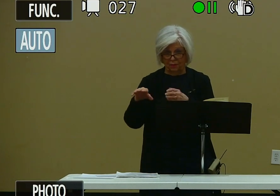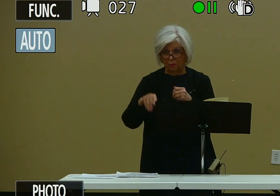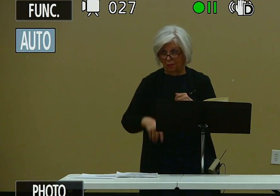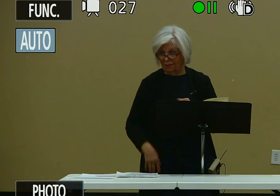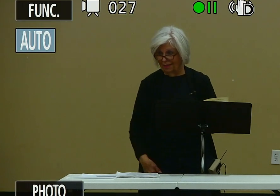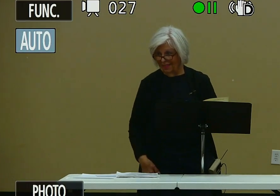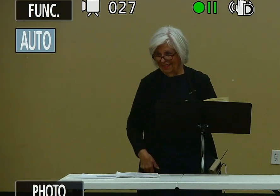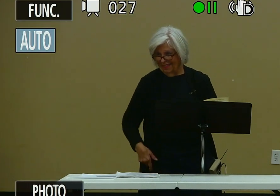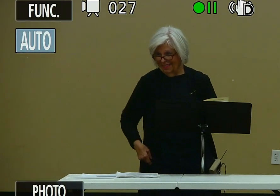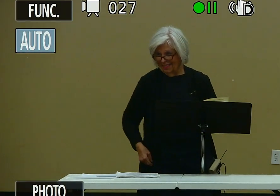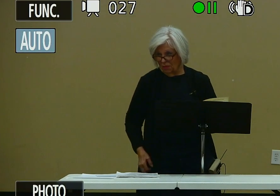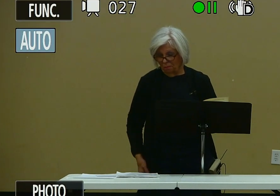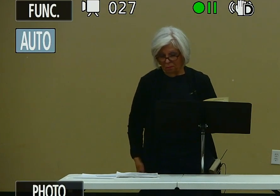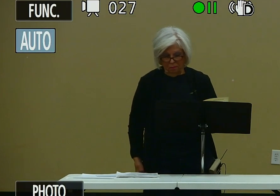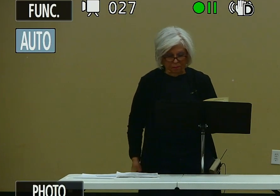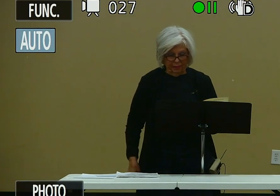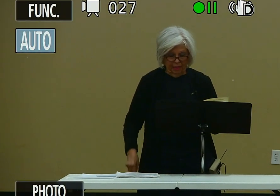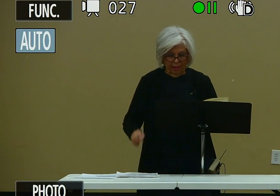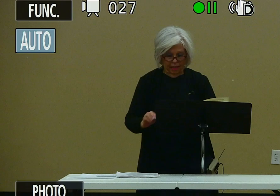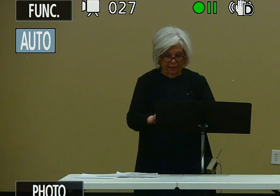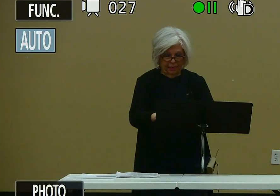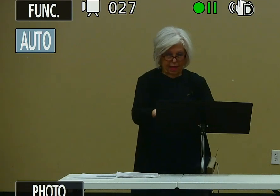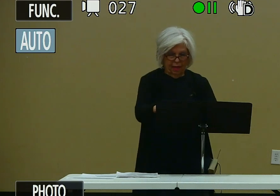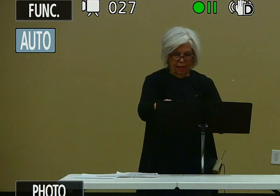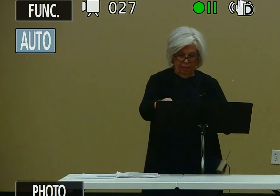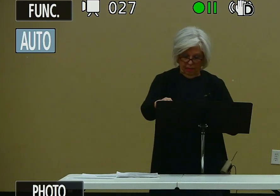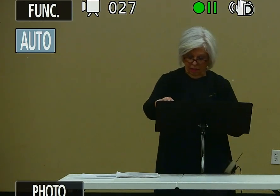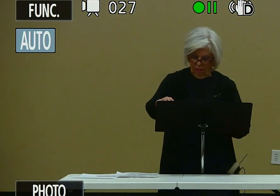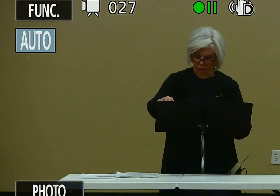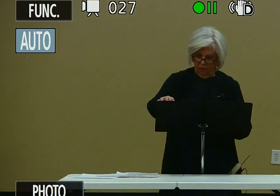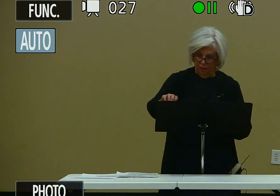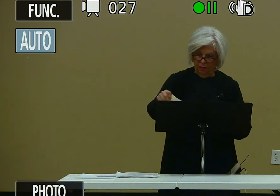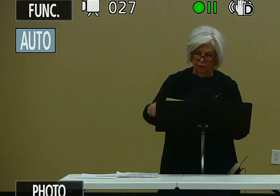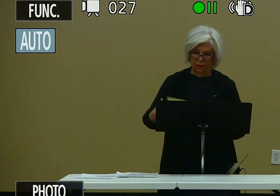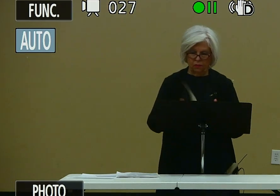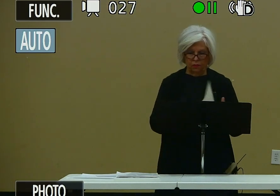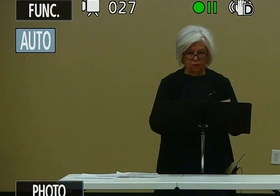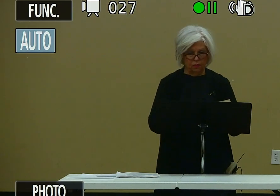book. So that is lesson 3.